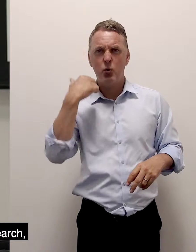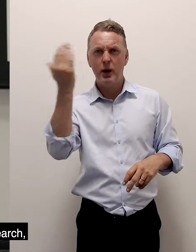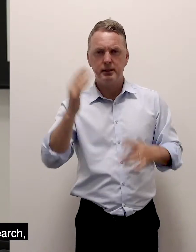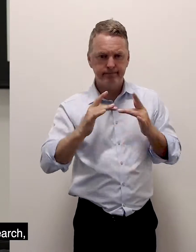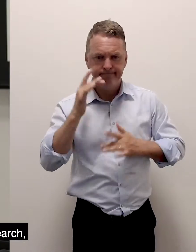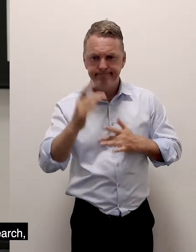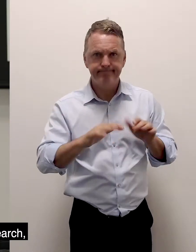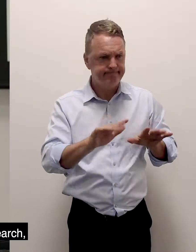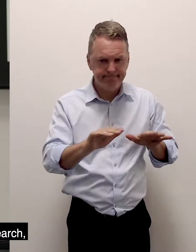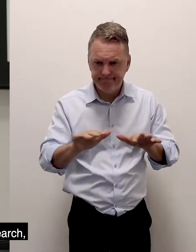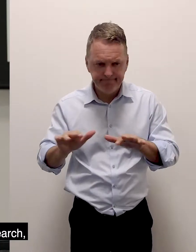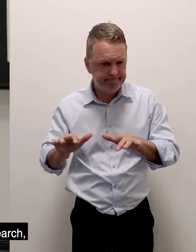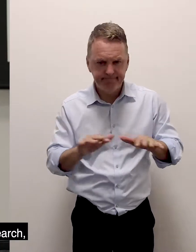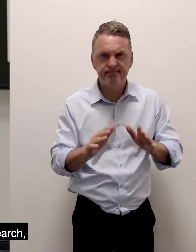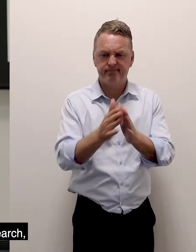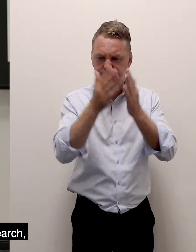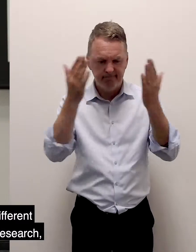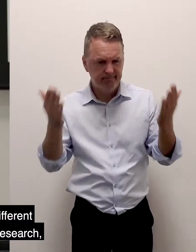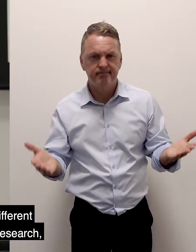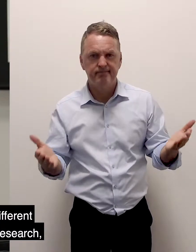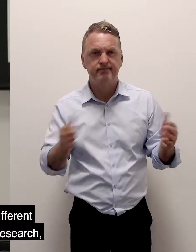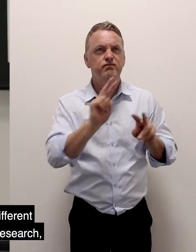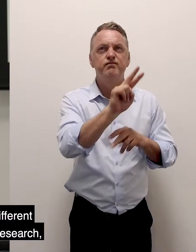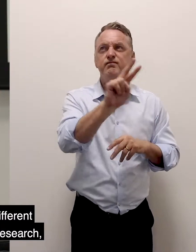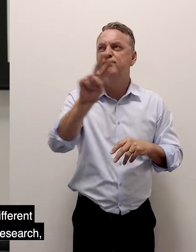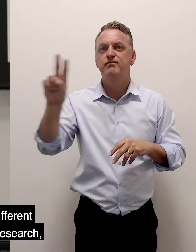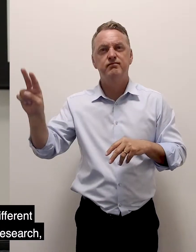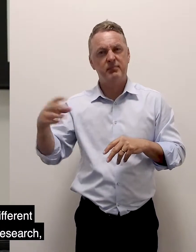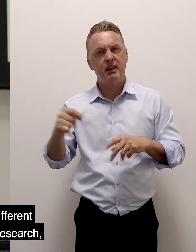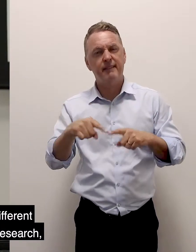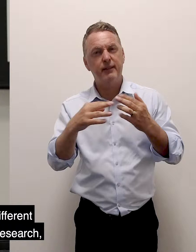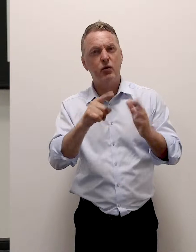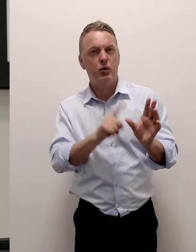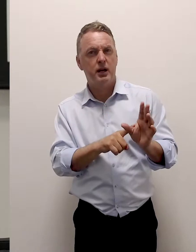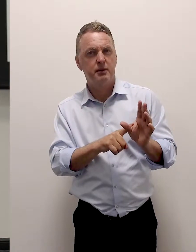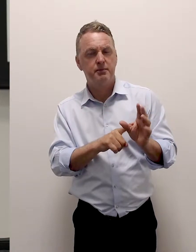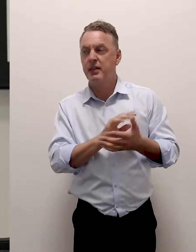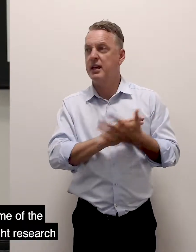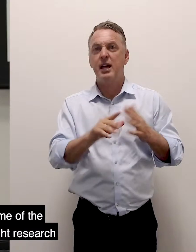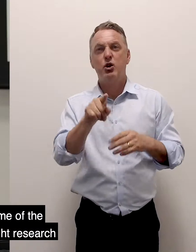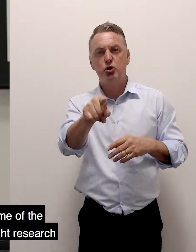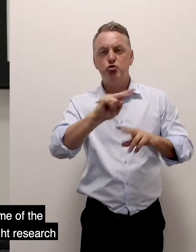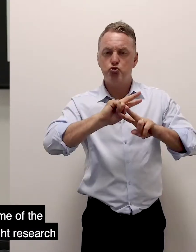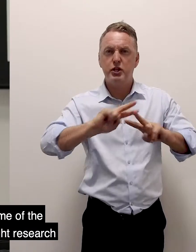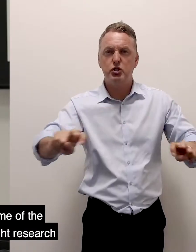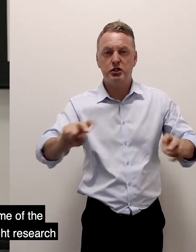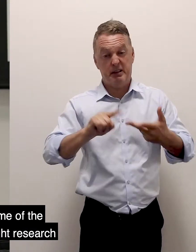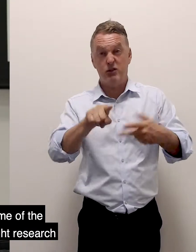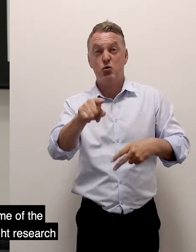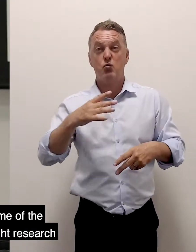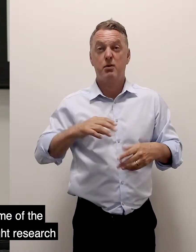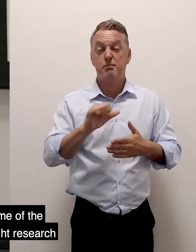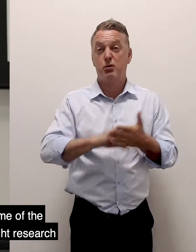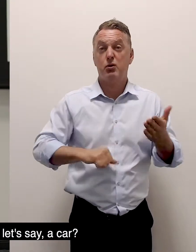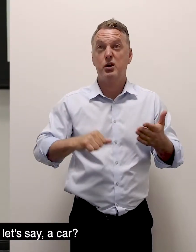Yeah, people research, and there's different ways you can research. So what are some of the ways